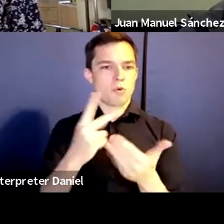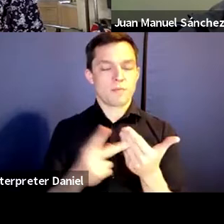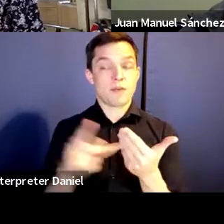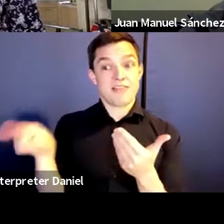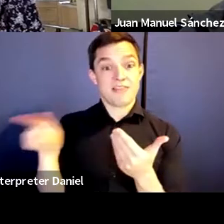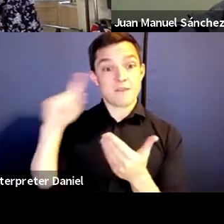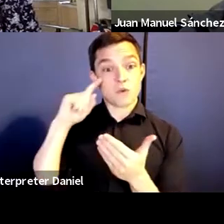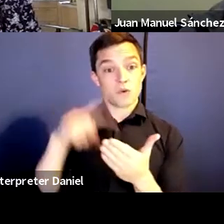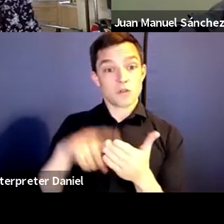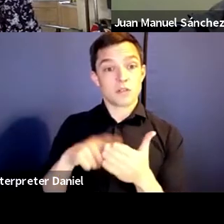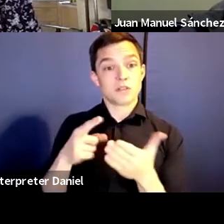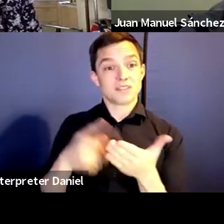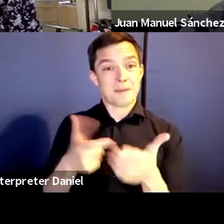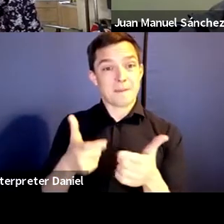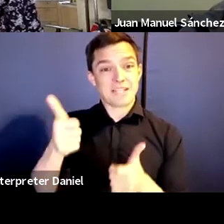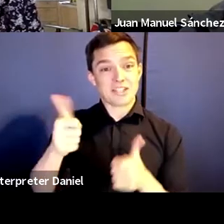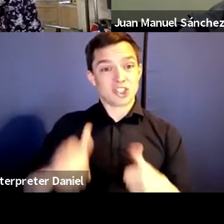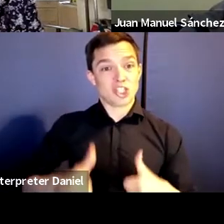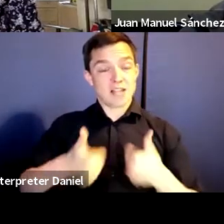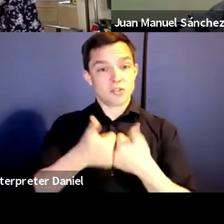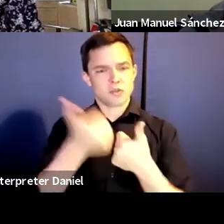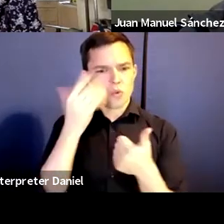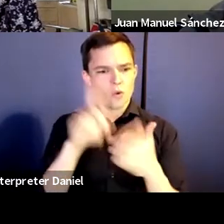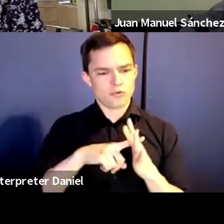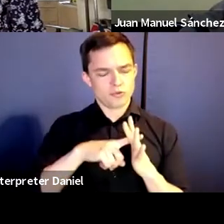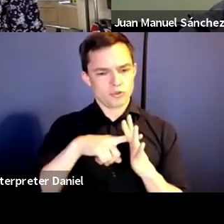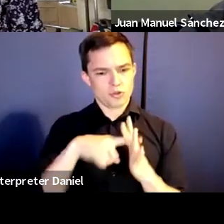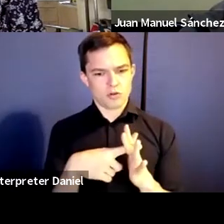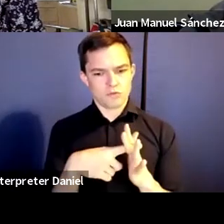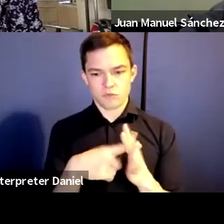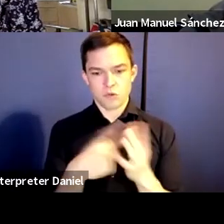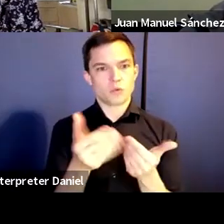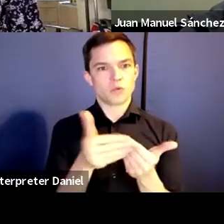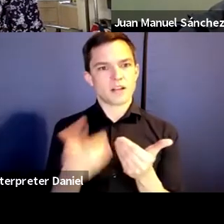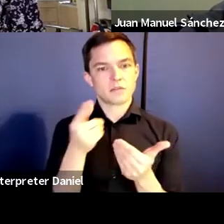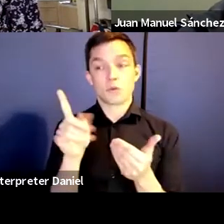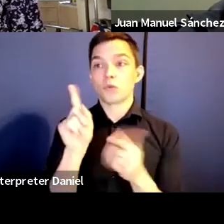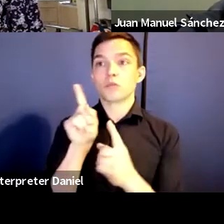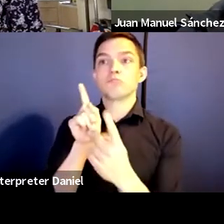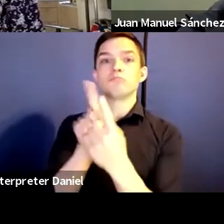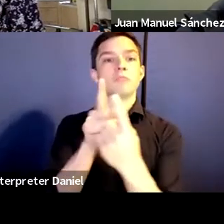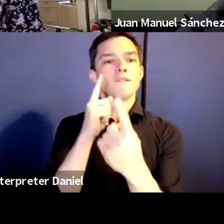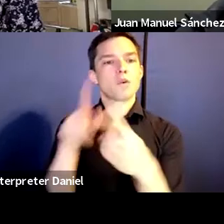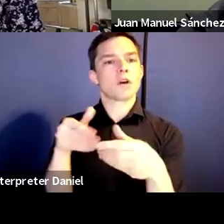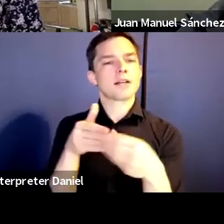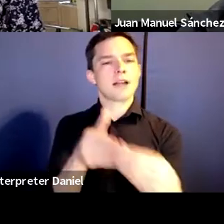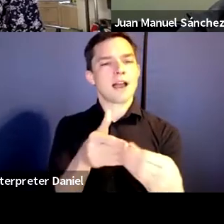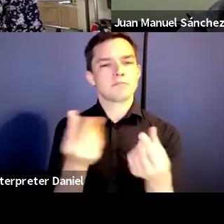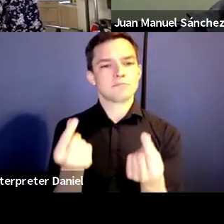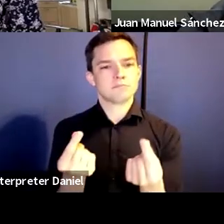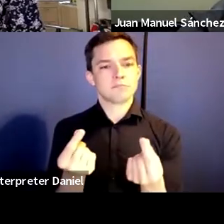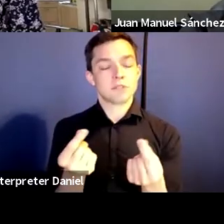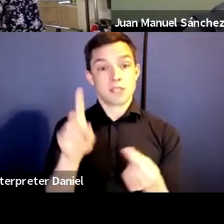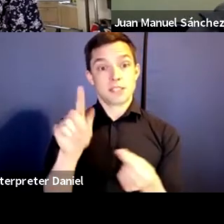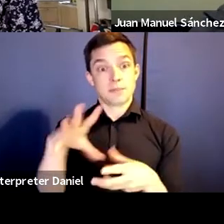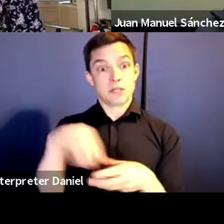is sometimes the biggest challenge is knowing where to start and where to go to for guidance. So we see that disability